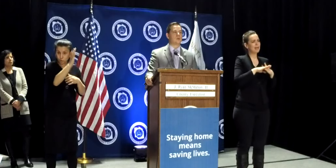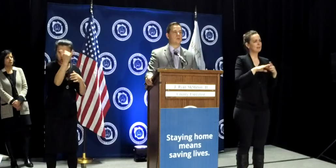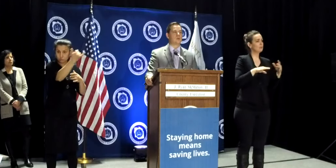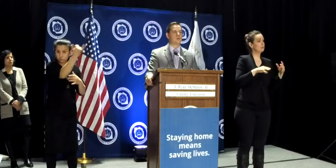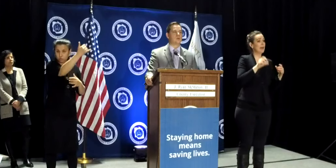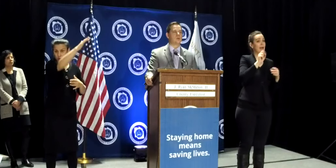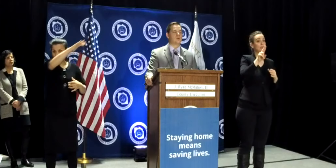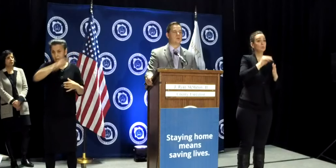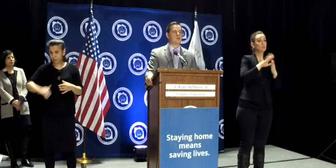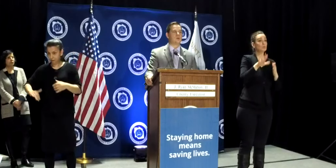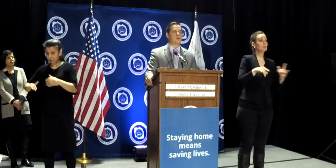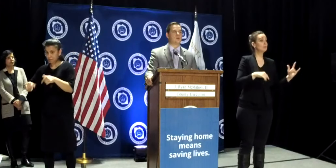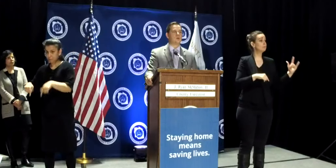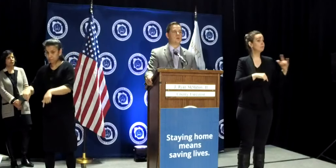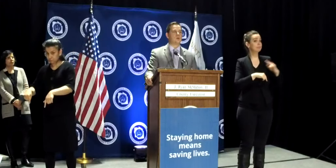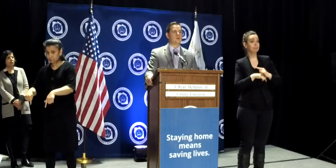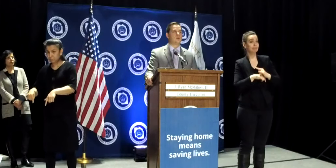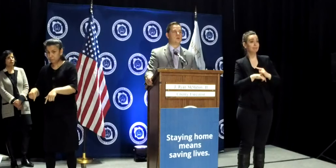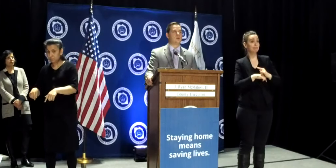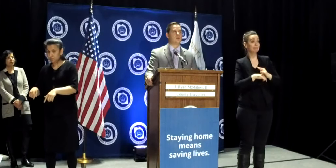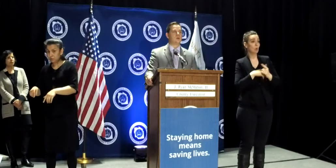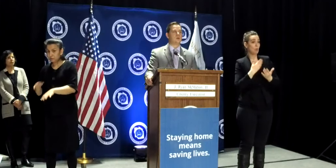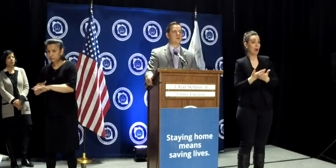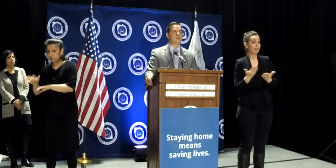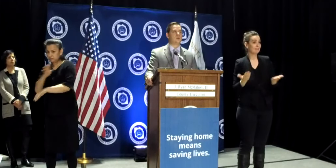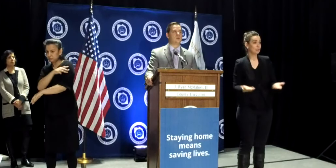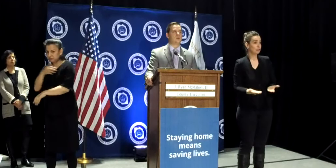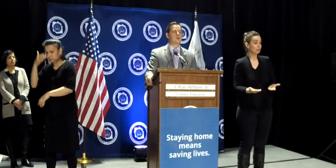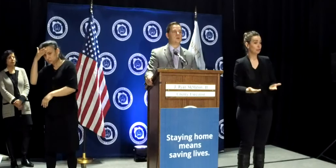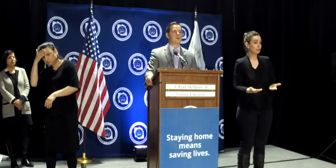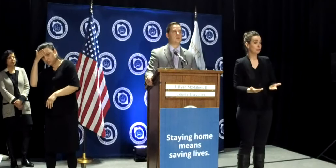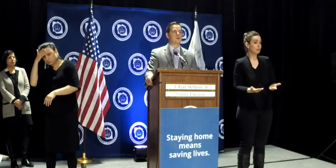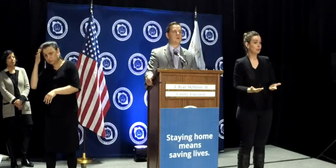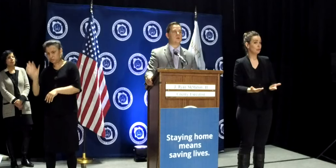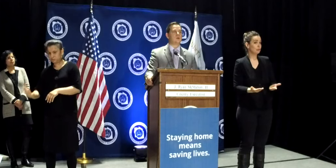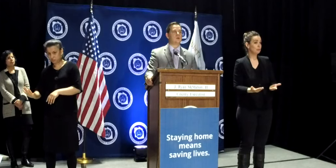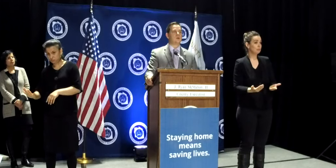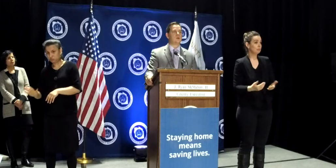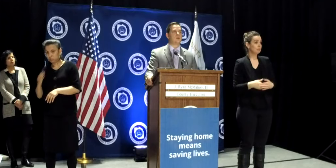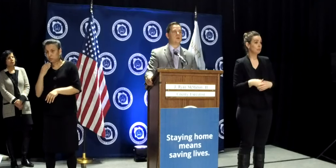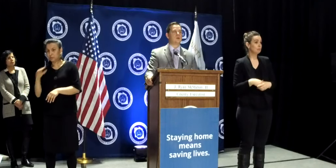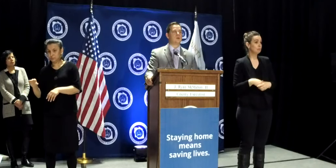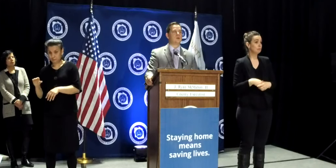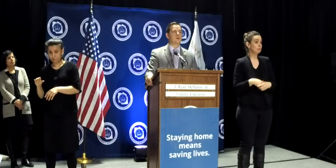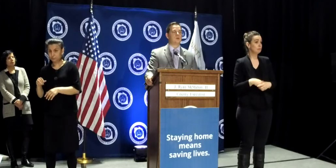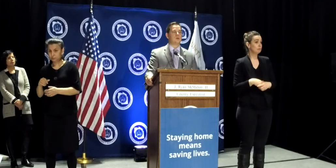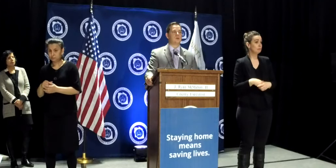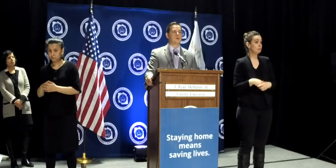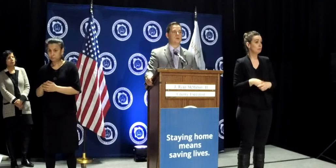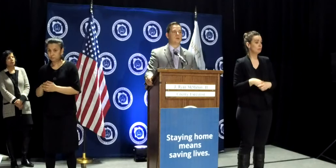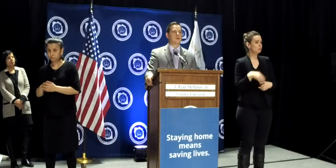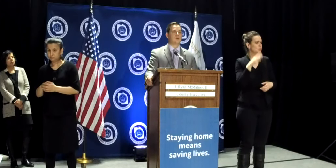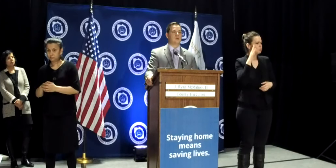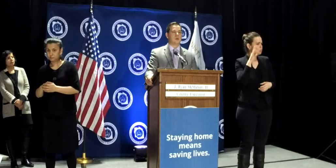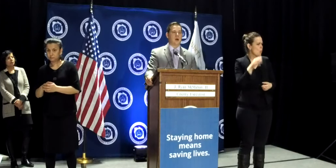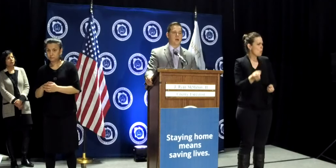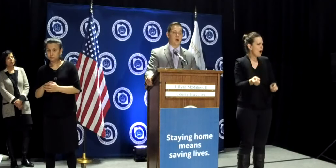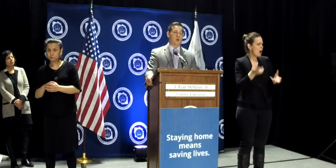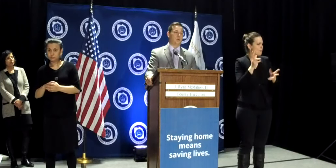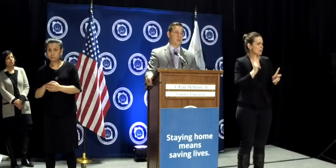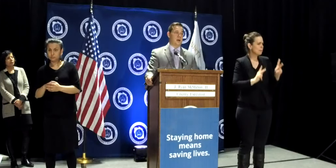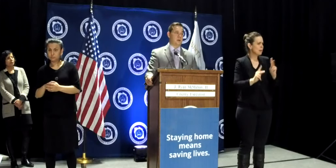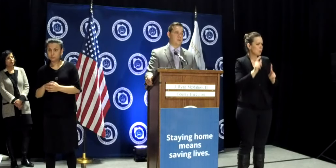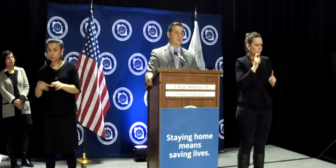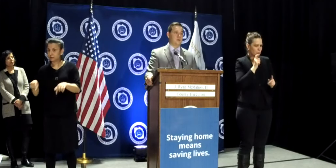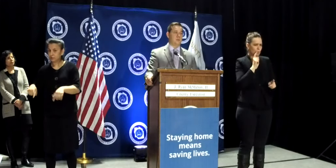to say how many people who have the virus in the county are not their primary residence is not here in the county.